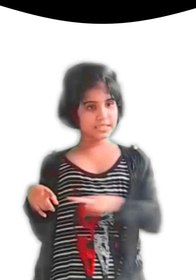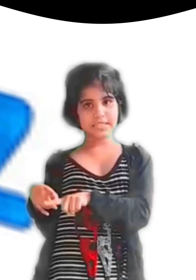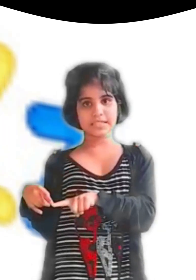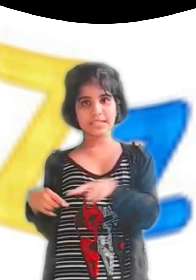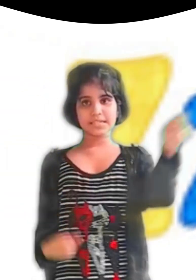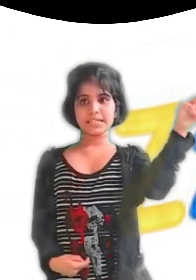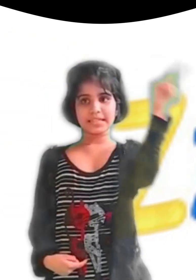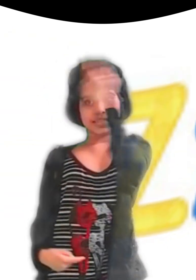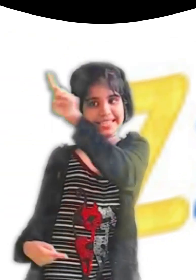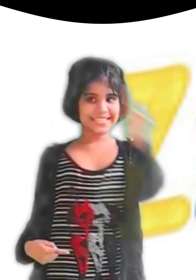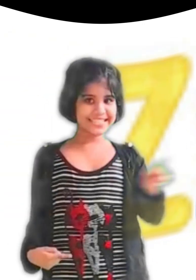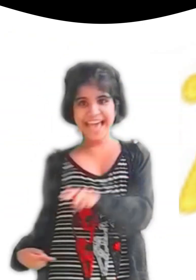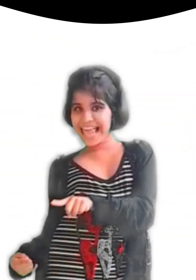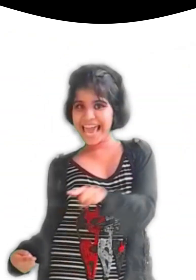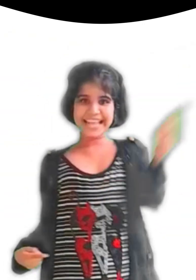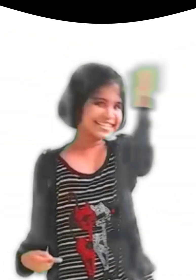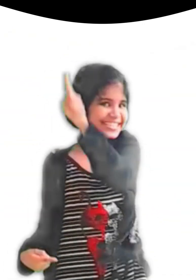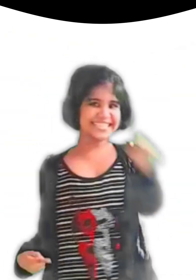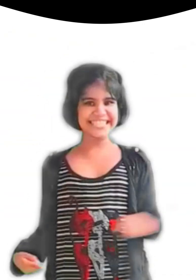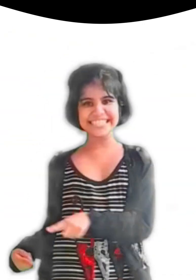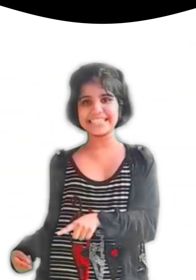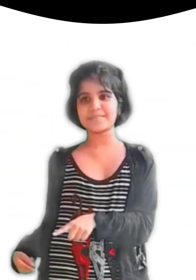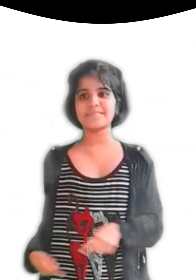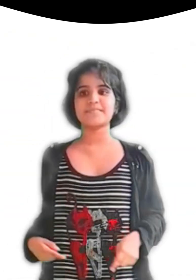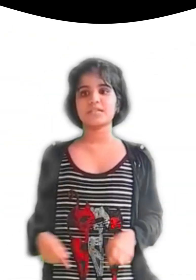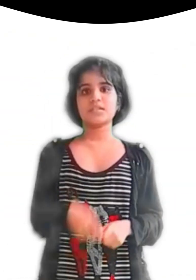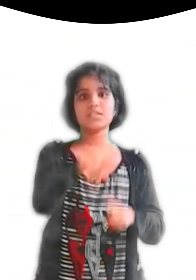Z. This is the letter Z.